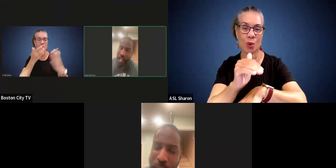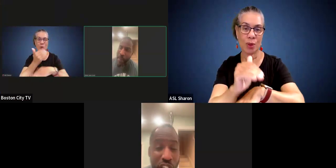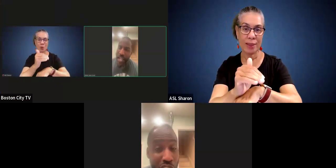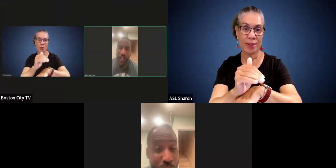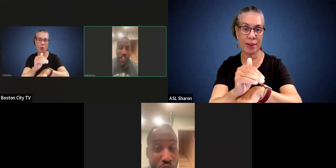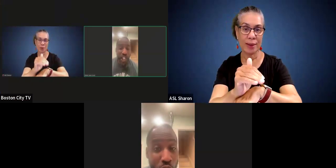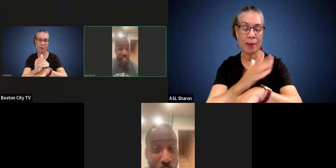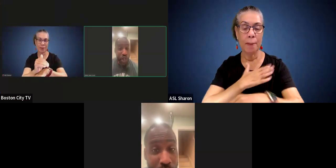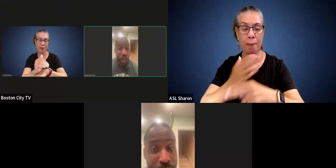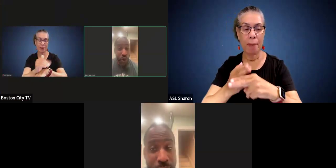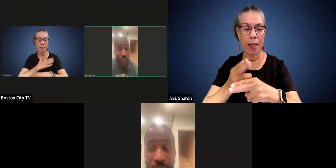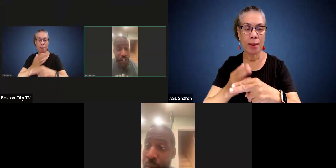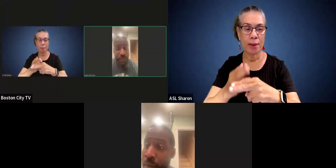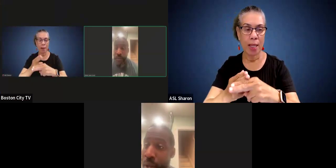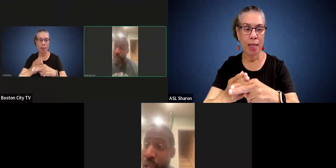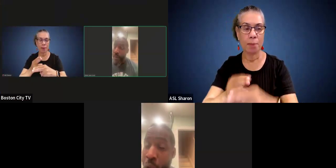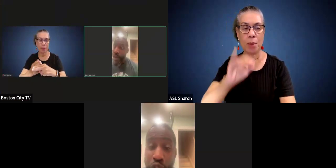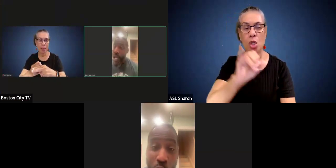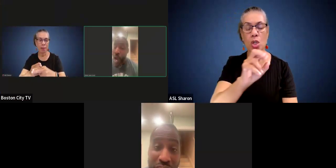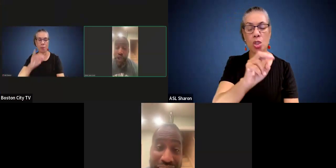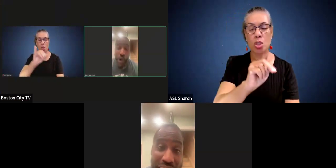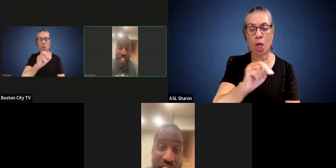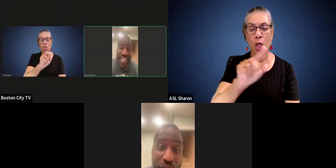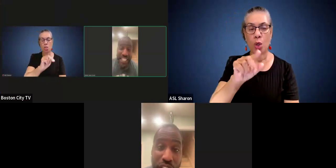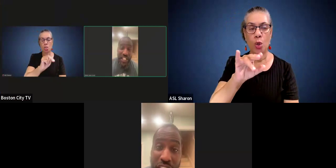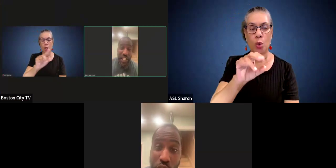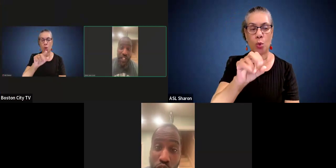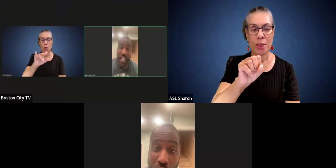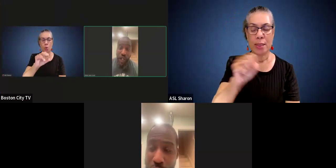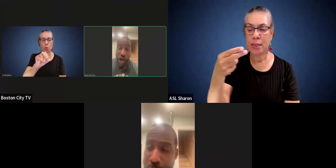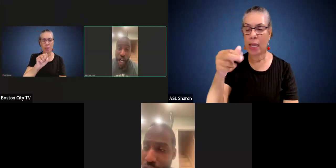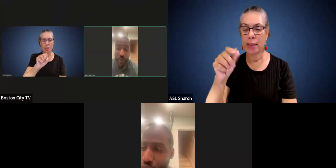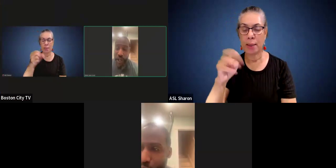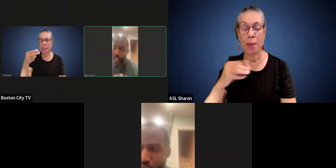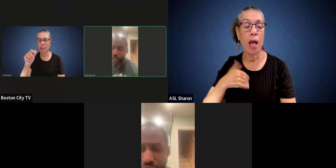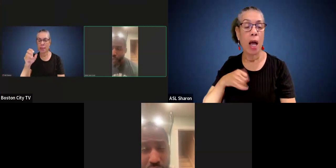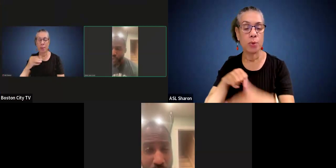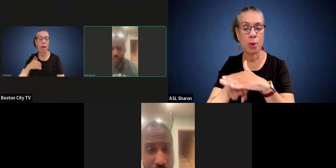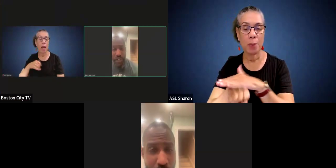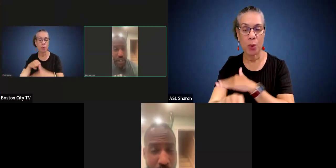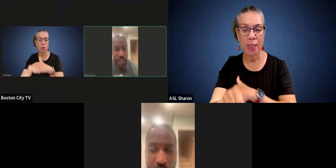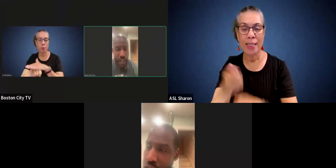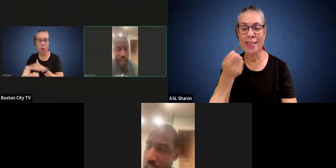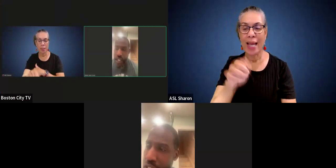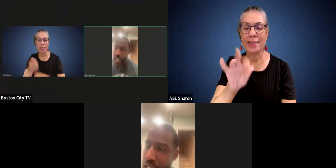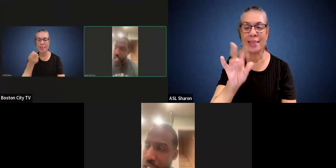My name is Hatim Jean-Louis. I was born in 1978 in Roxbury, Massachusetts.